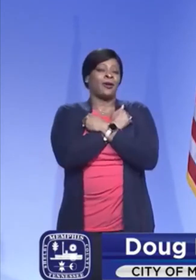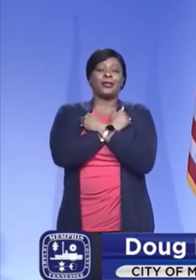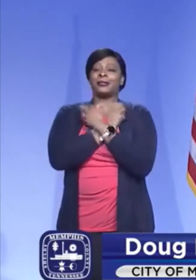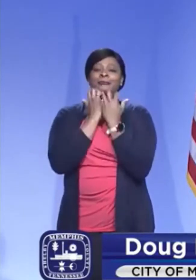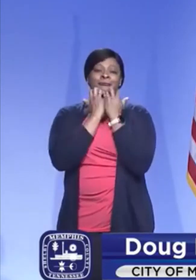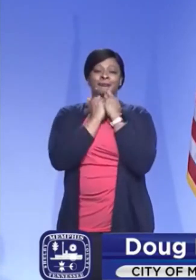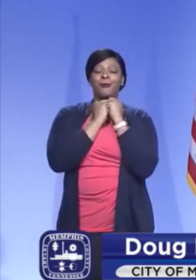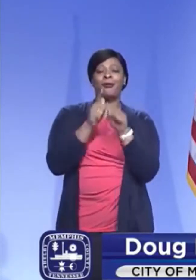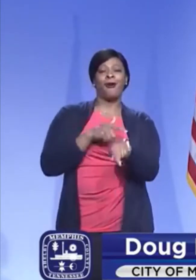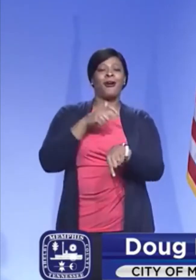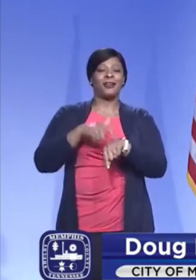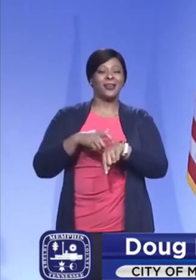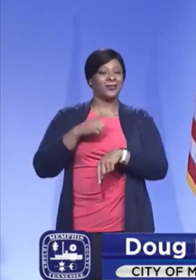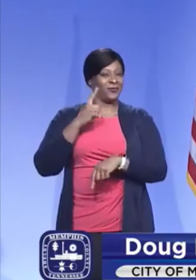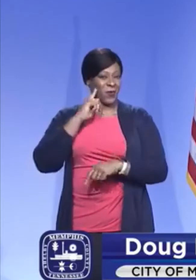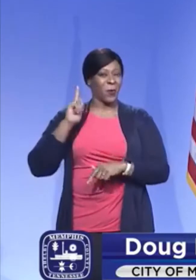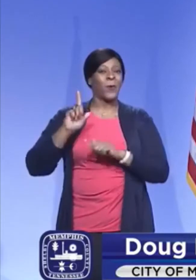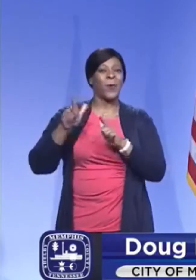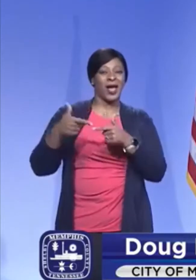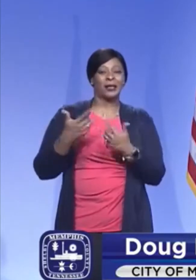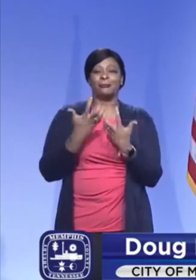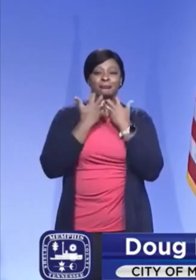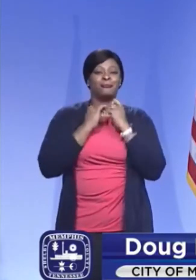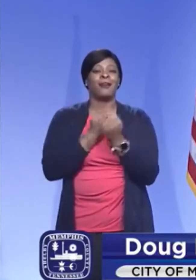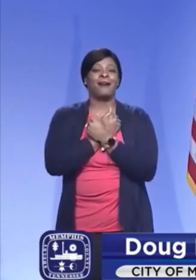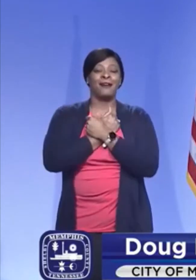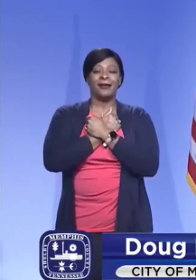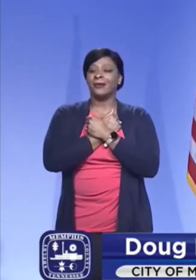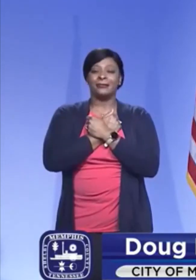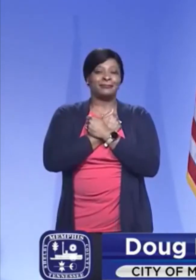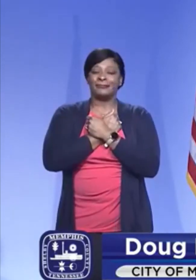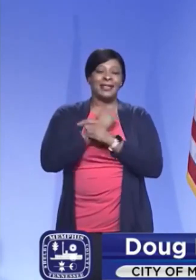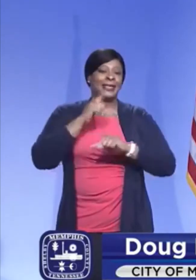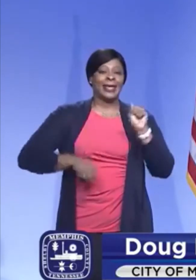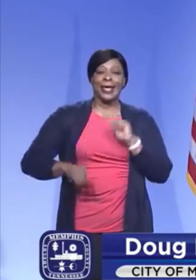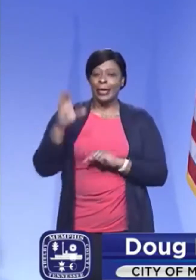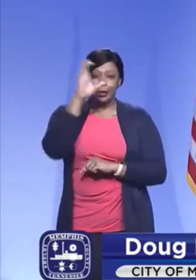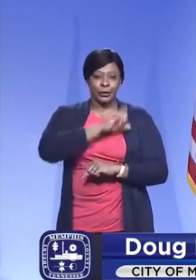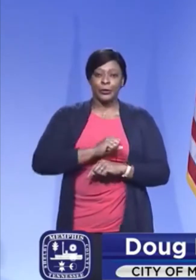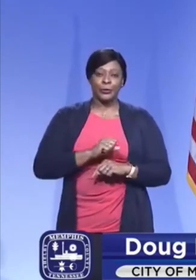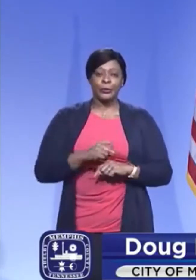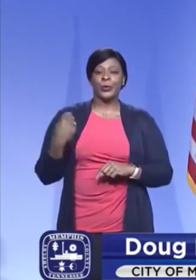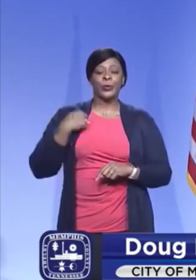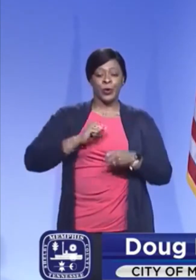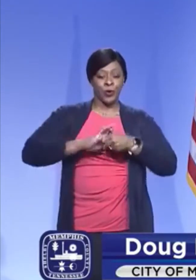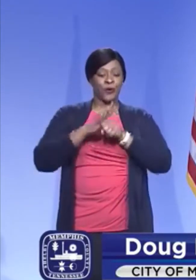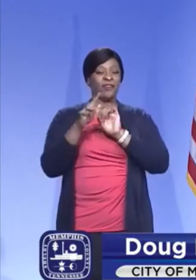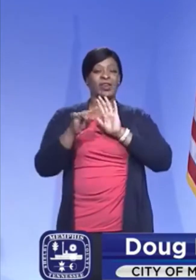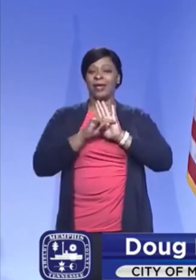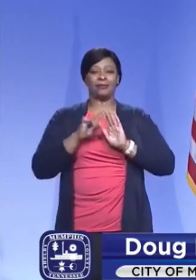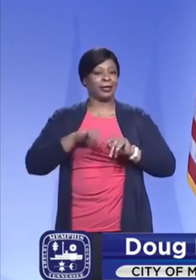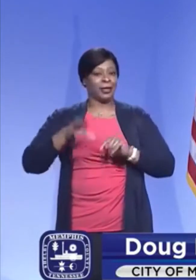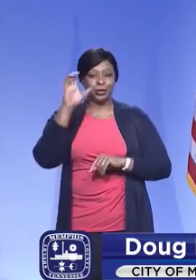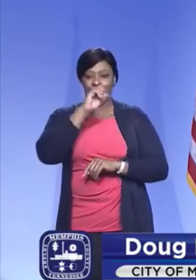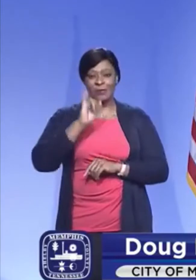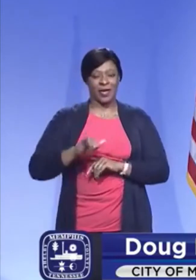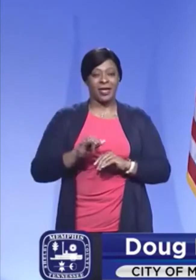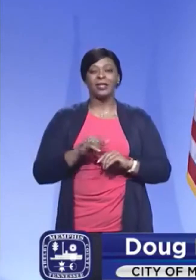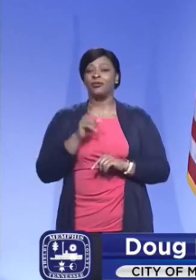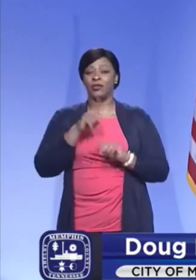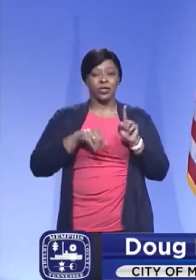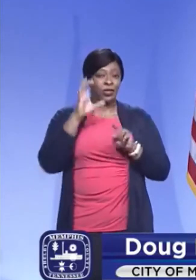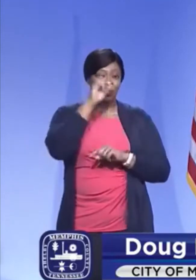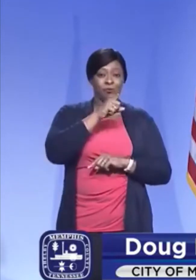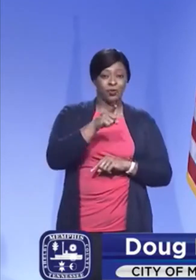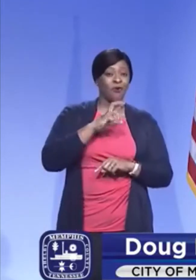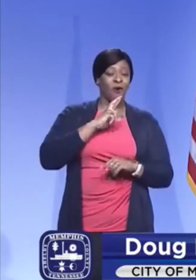to engage in for quite some time. But we can no longer assume that we're COVID negative. You can't assume that you are. You